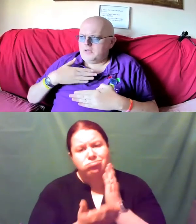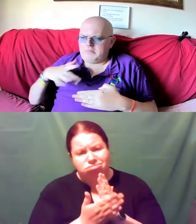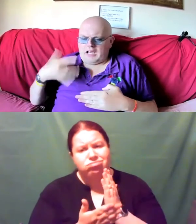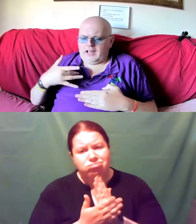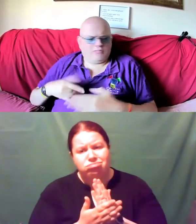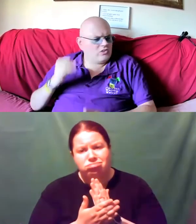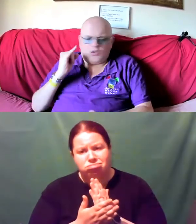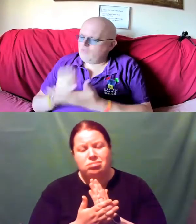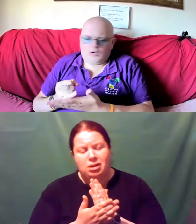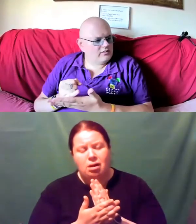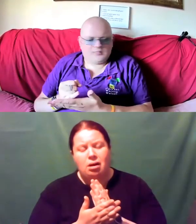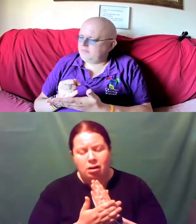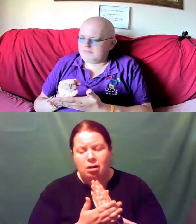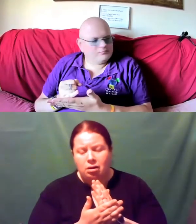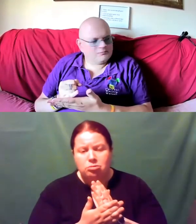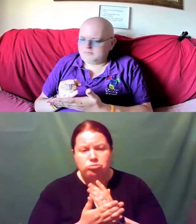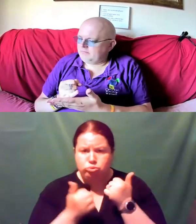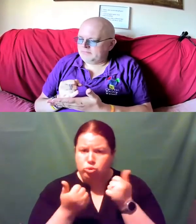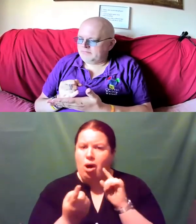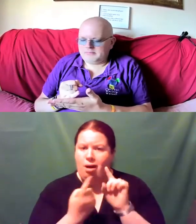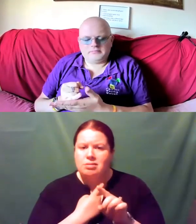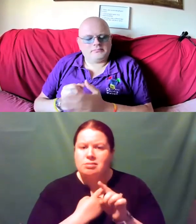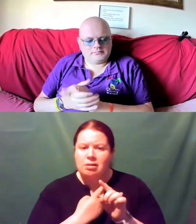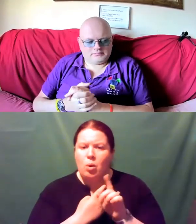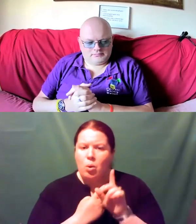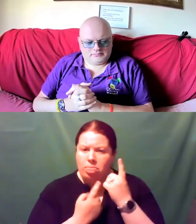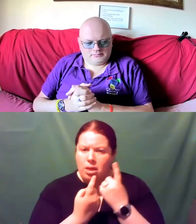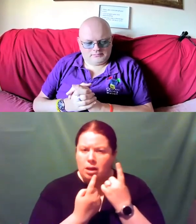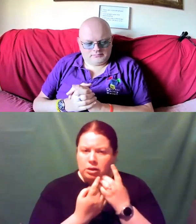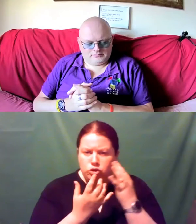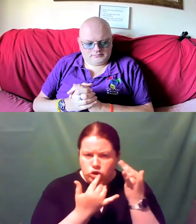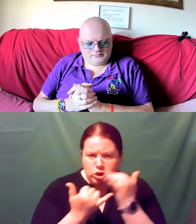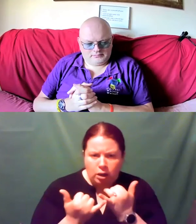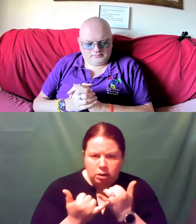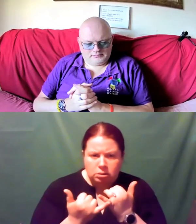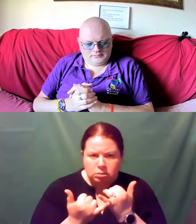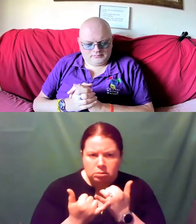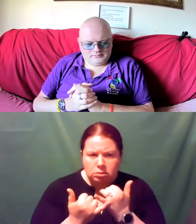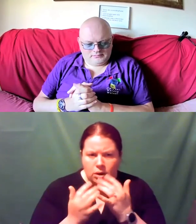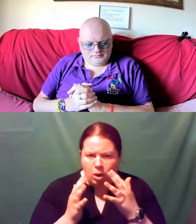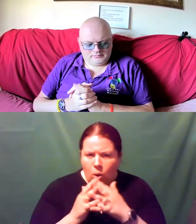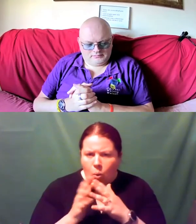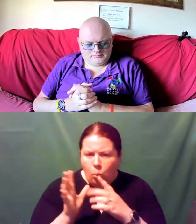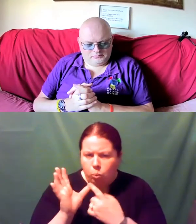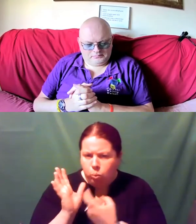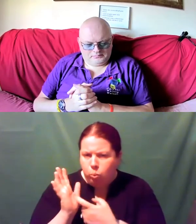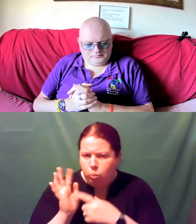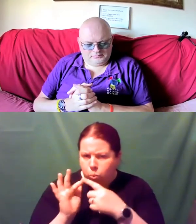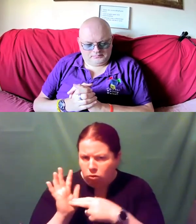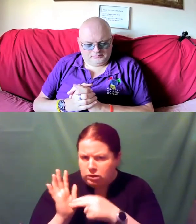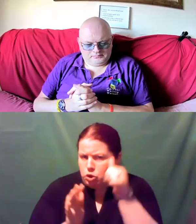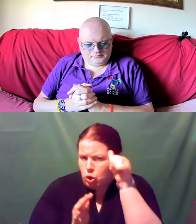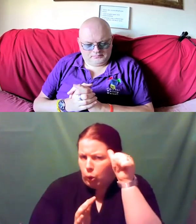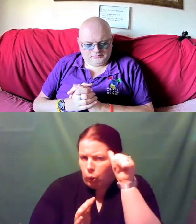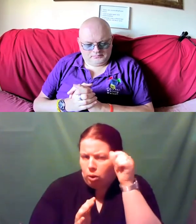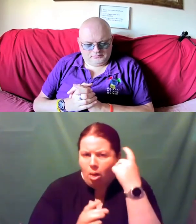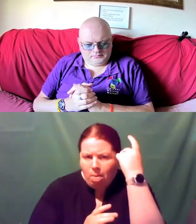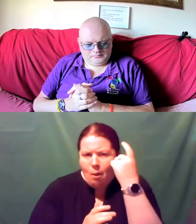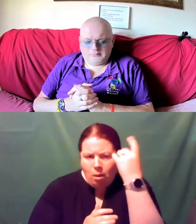That's a really good answer. The one thing I do need to check is Warren was aware that you had those thoughts, wasn't he? Have we ever?